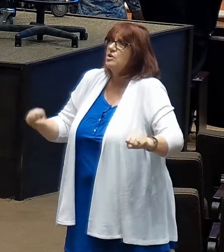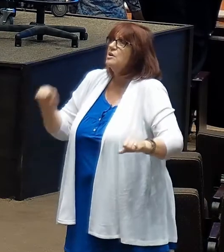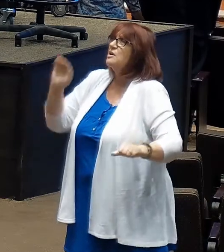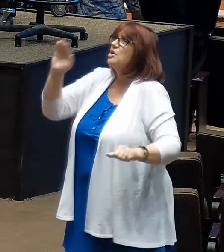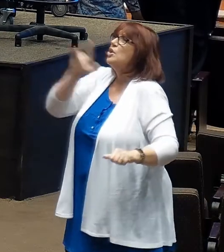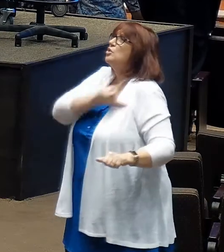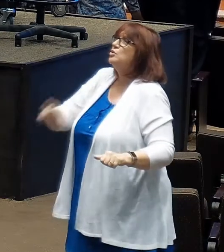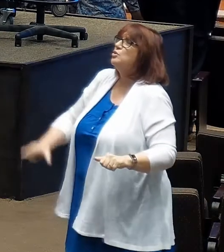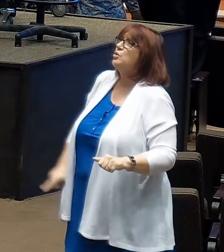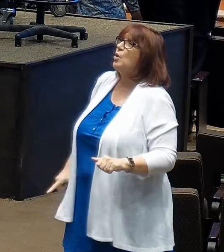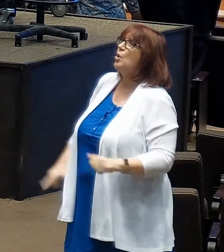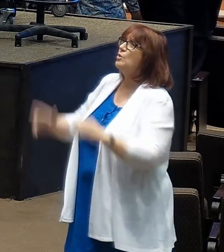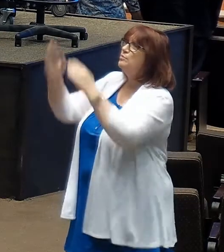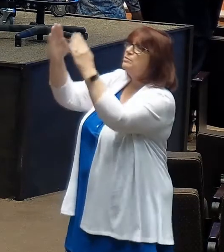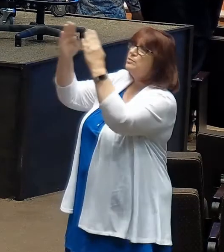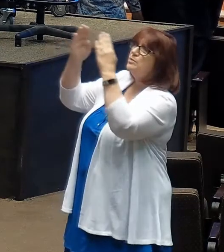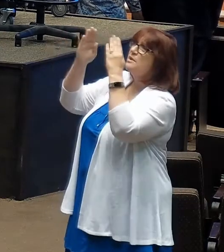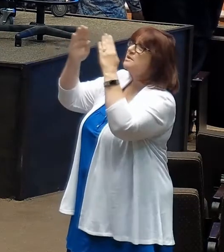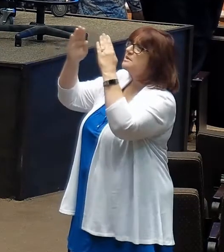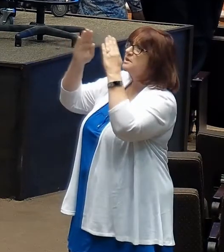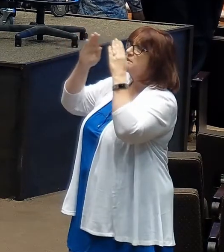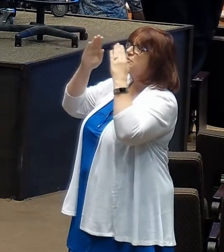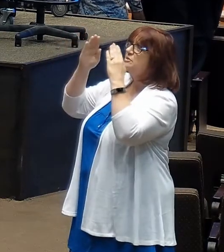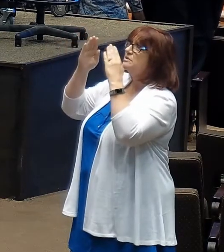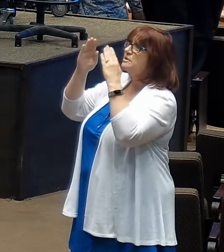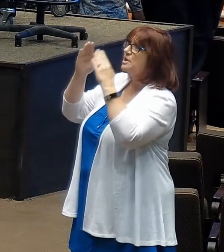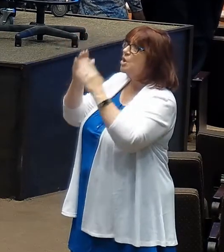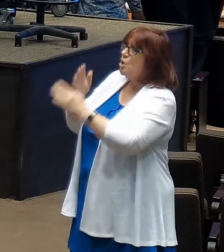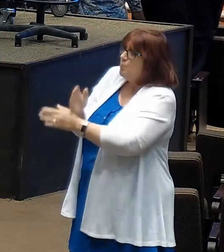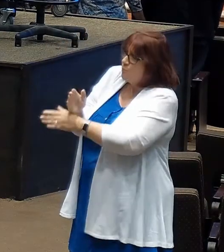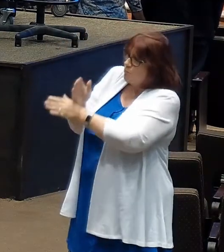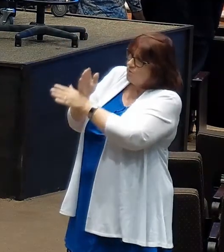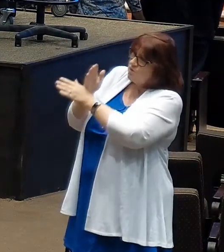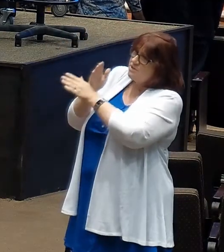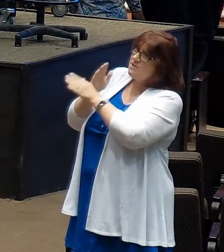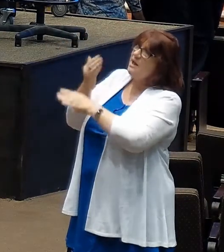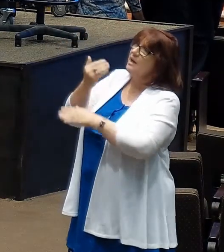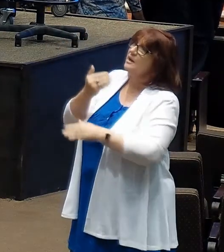me safe till the storm passes